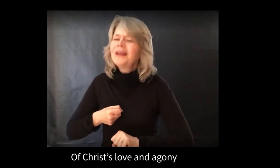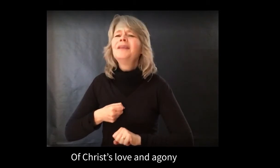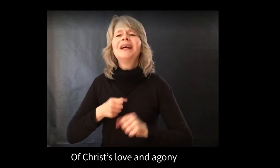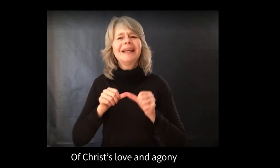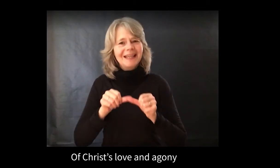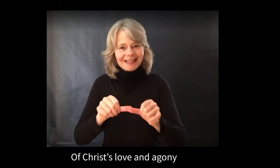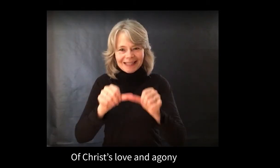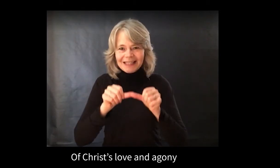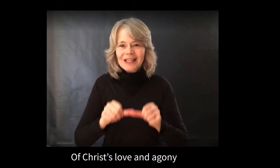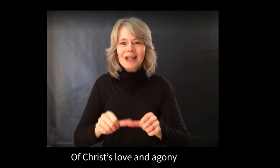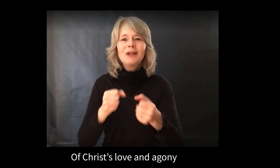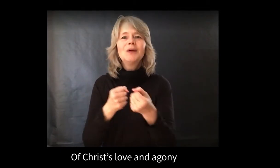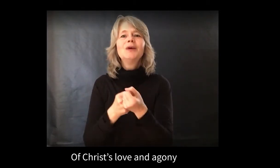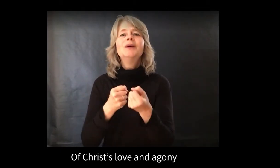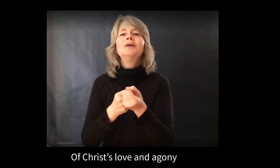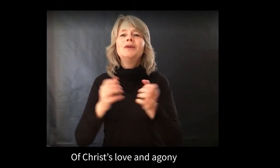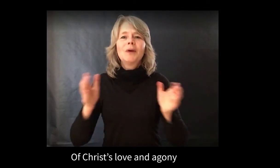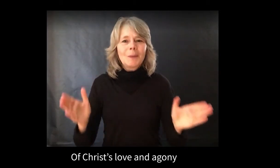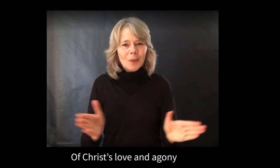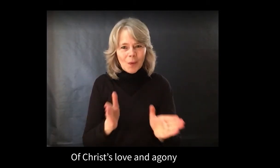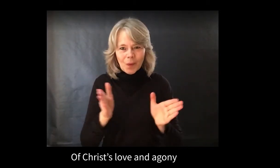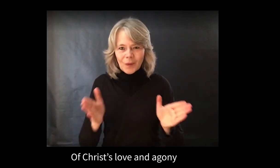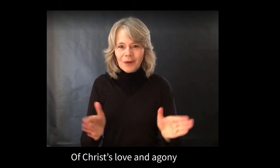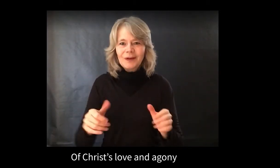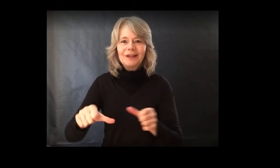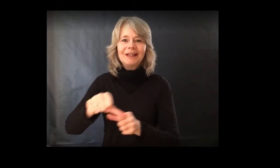together of Christ's love and